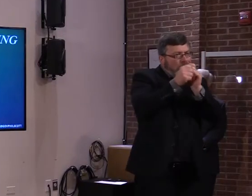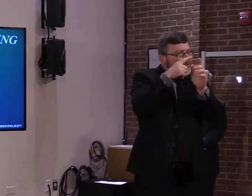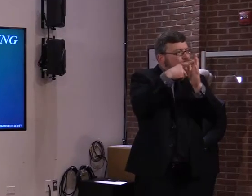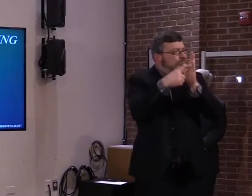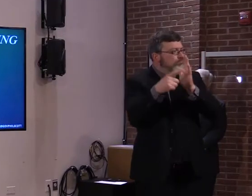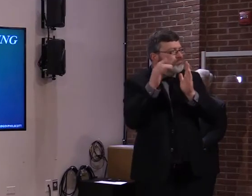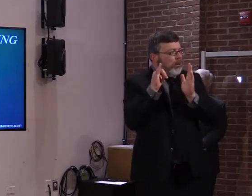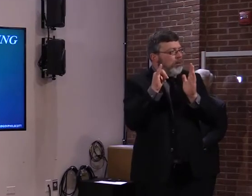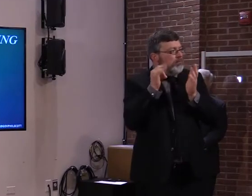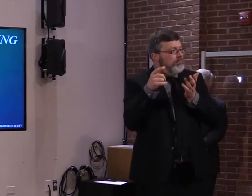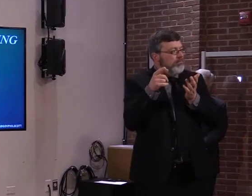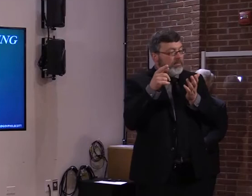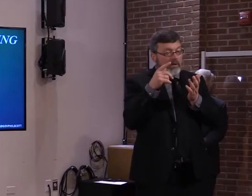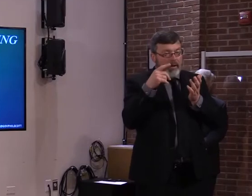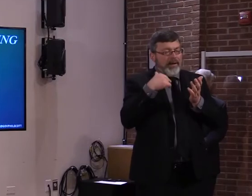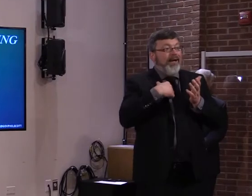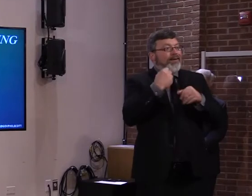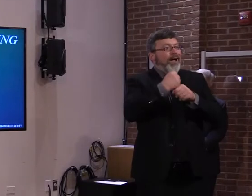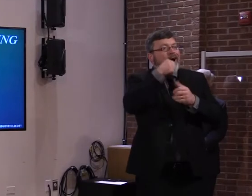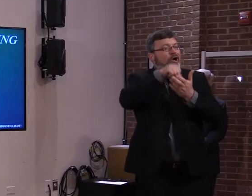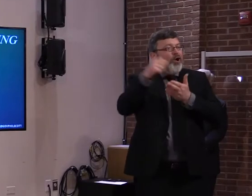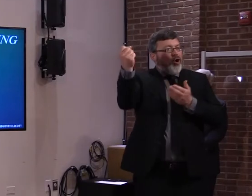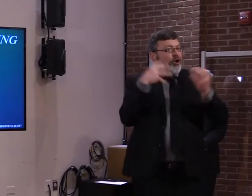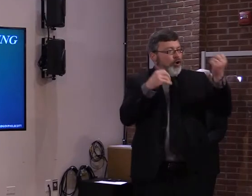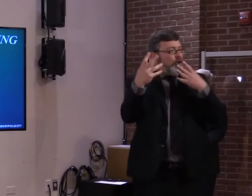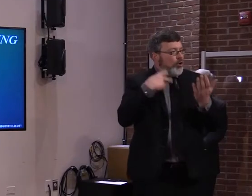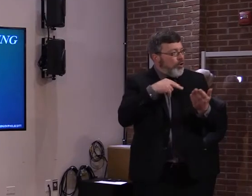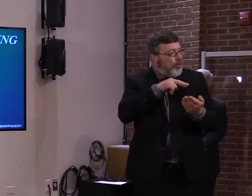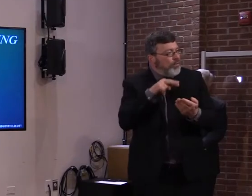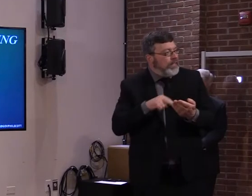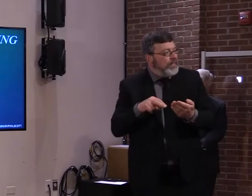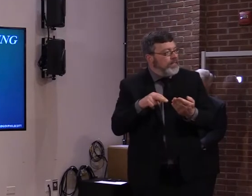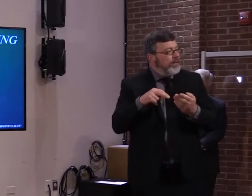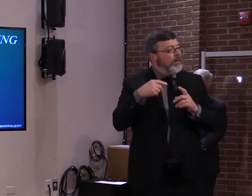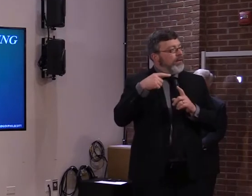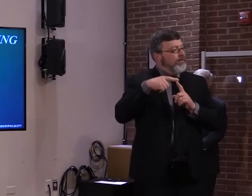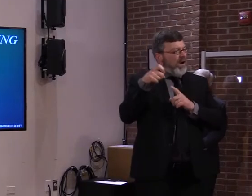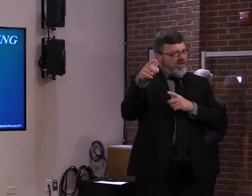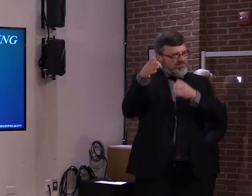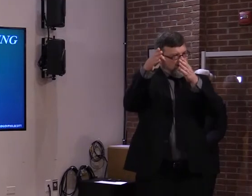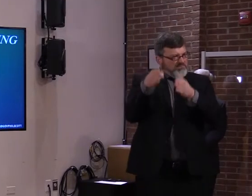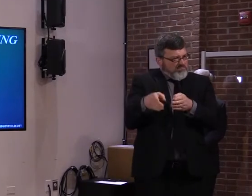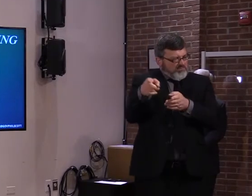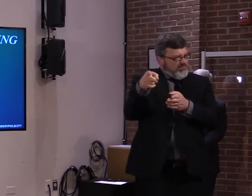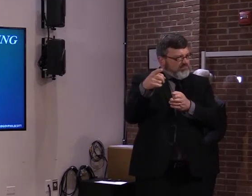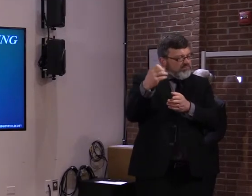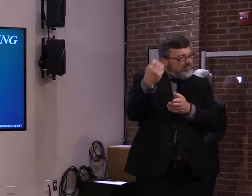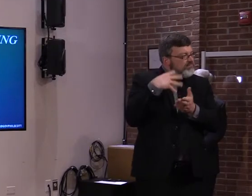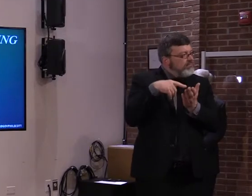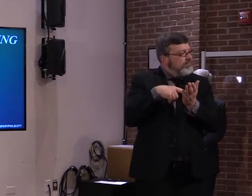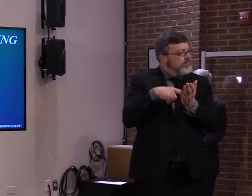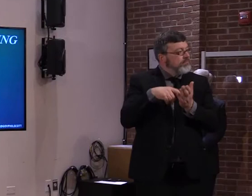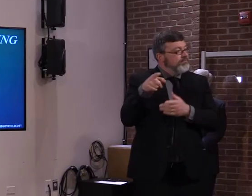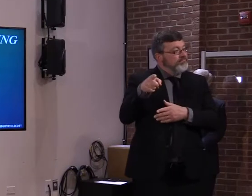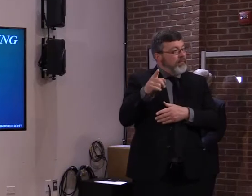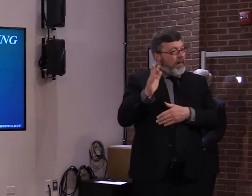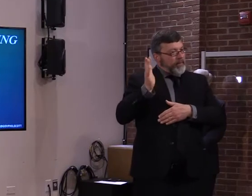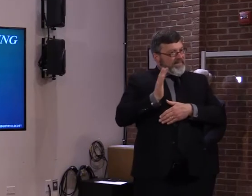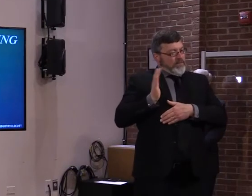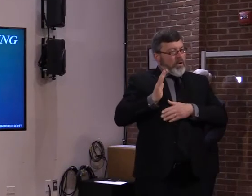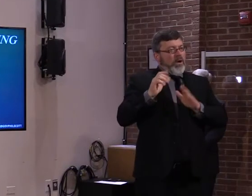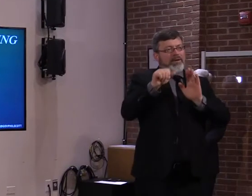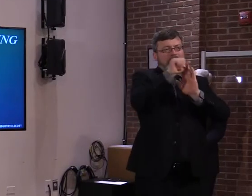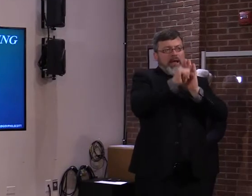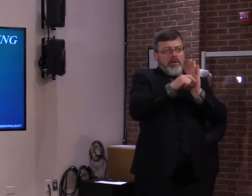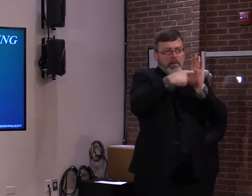you a letter from George Cross. George Cross was a state rep, a